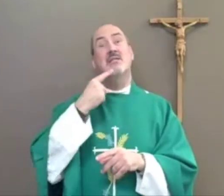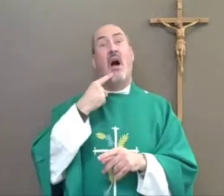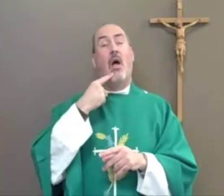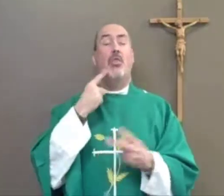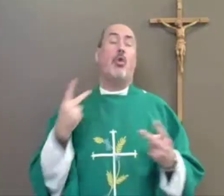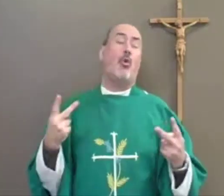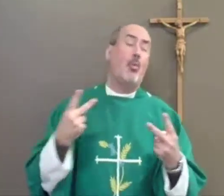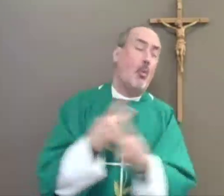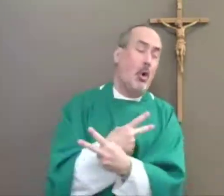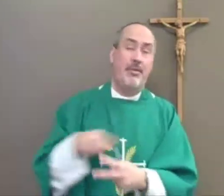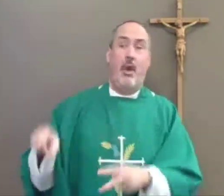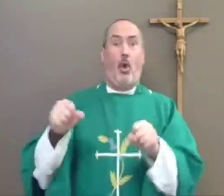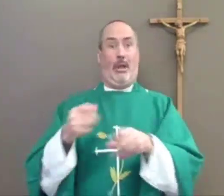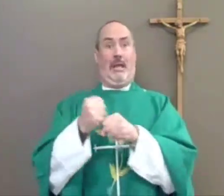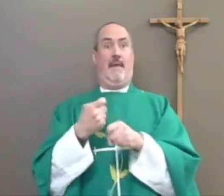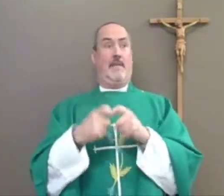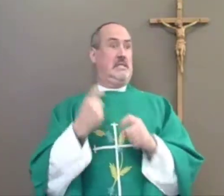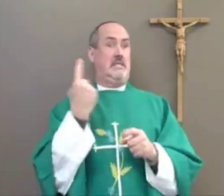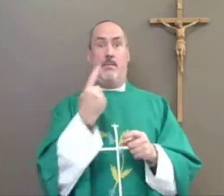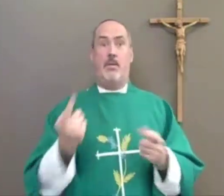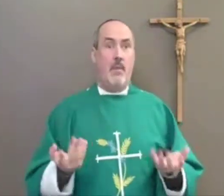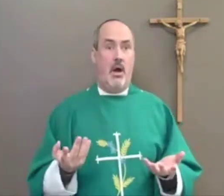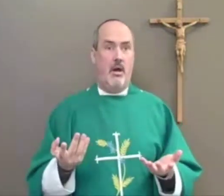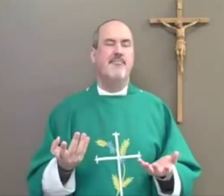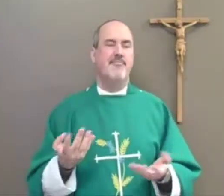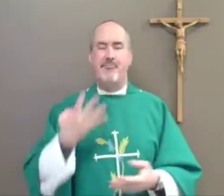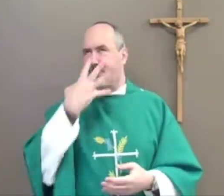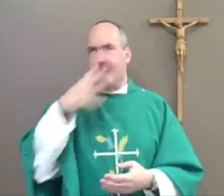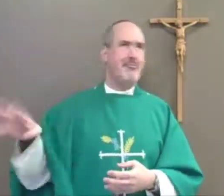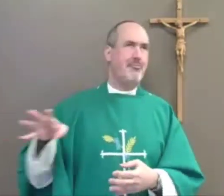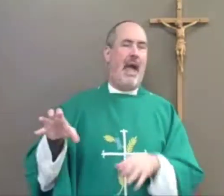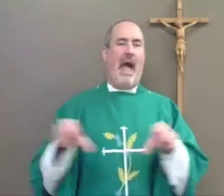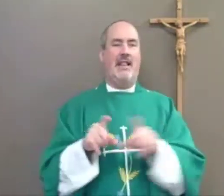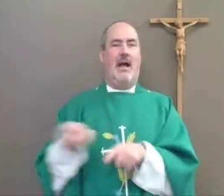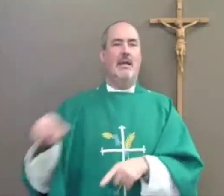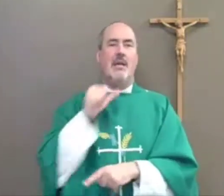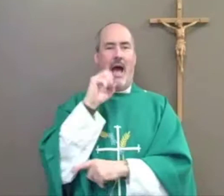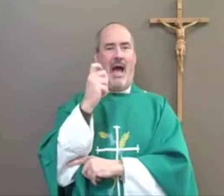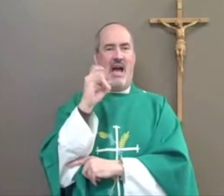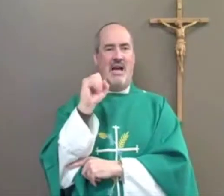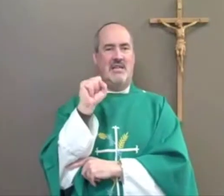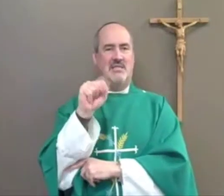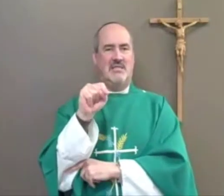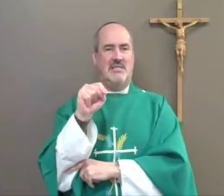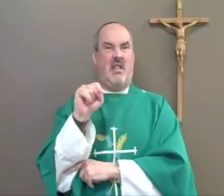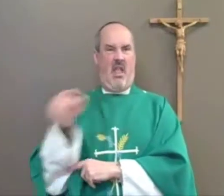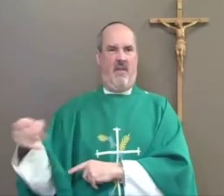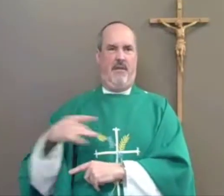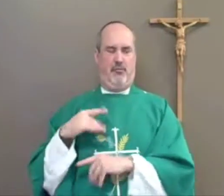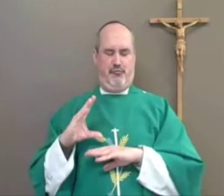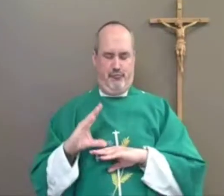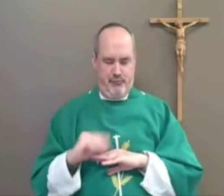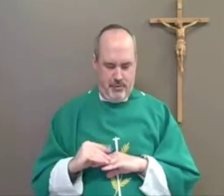One of the things that I've been told by homeless people that they fear the worst is people neglecting them or ignoring